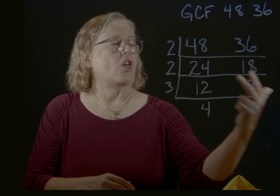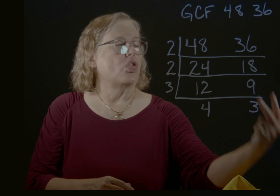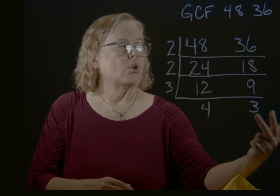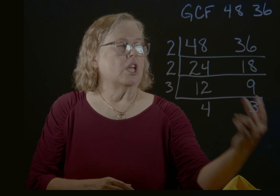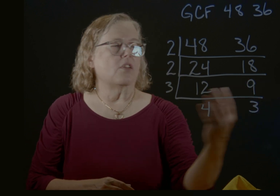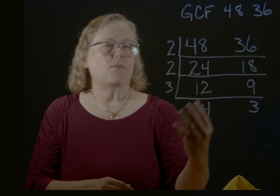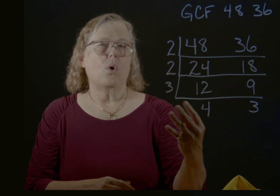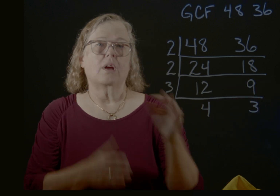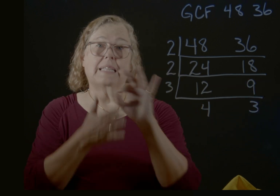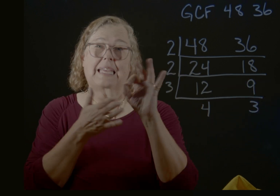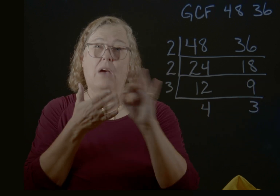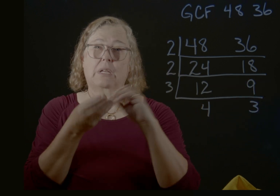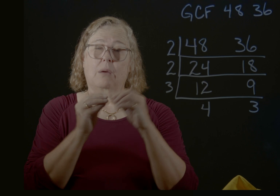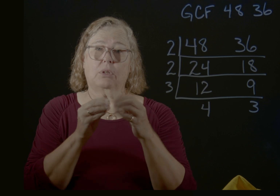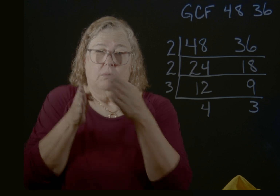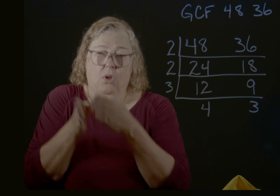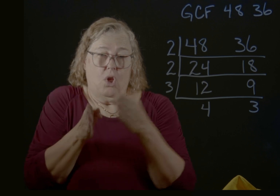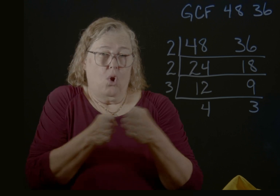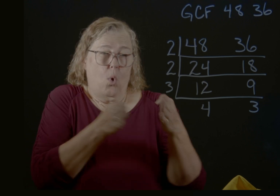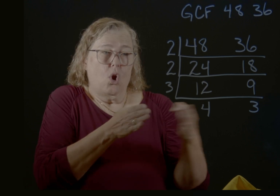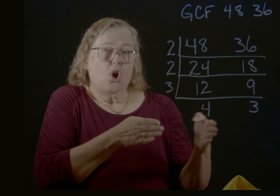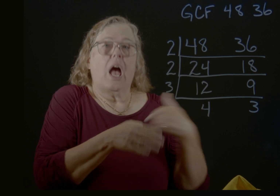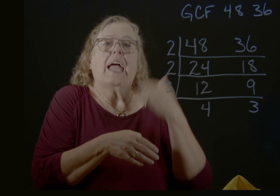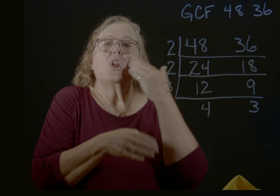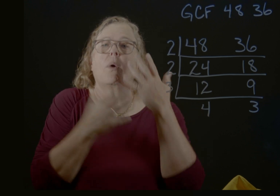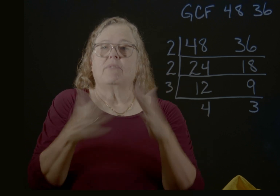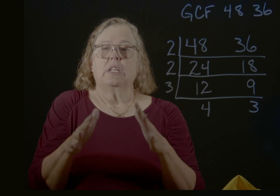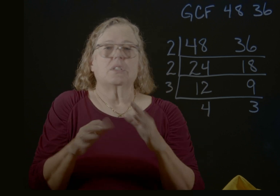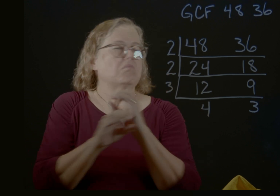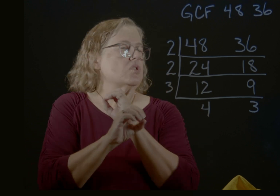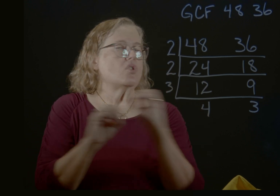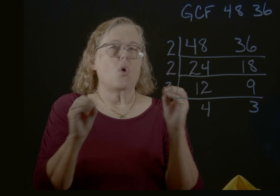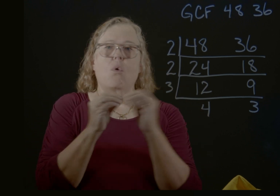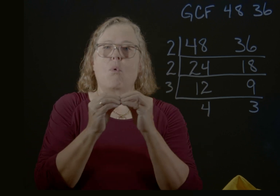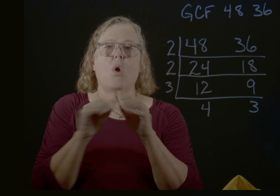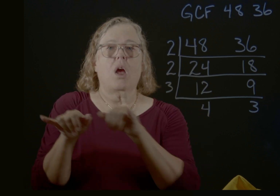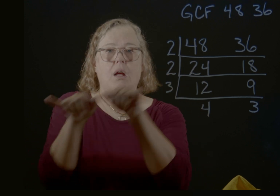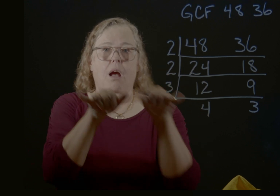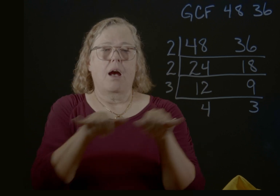3, 4. They're counting numbers that are right next to each other. So I know I'm done. There's no more common